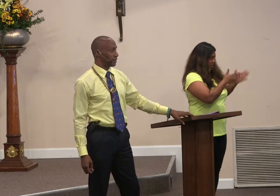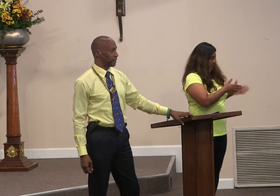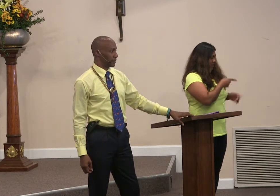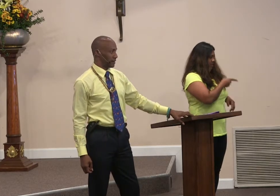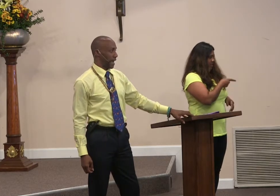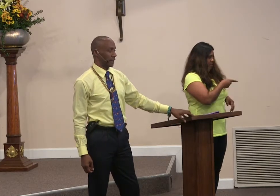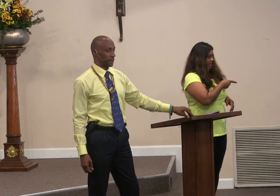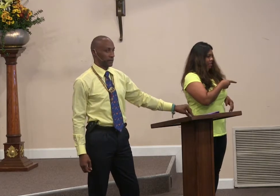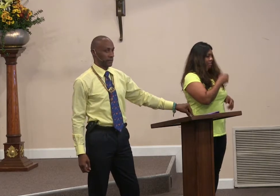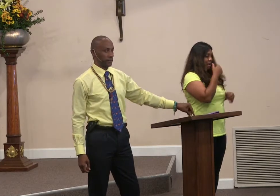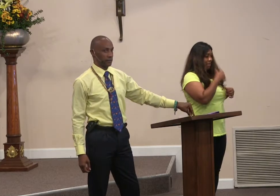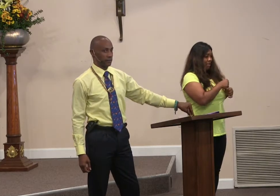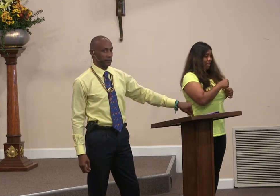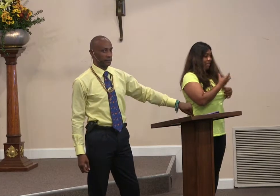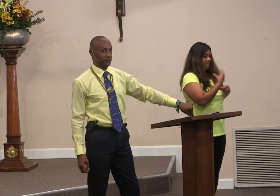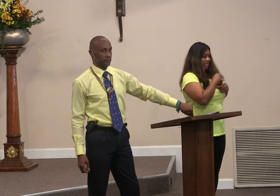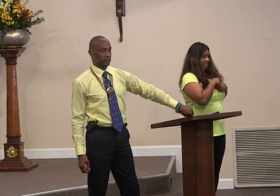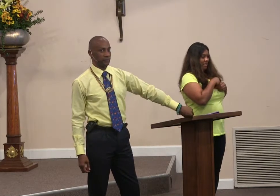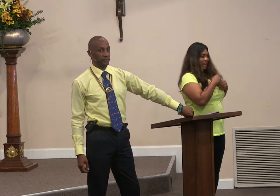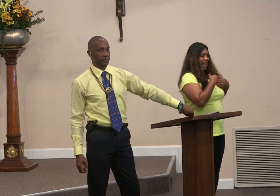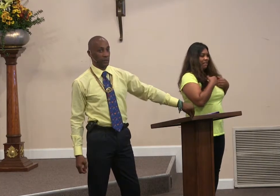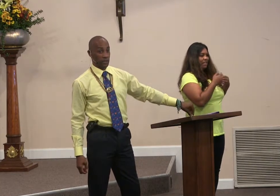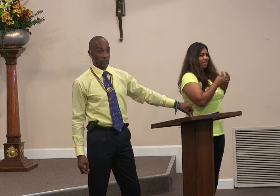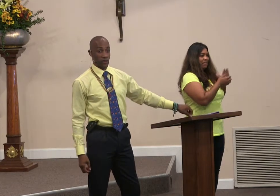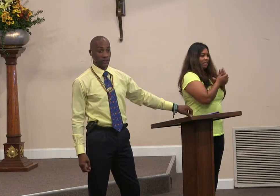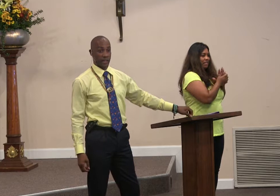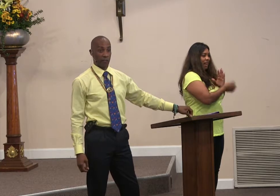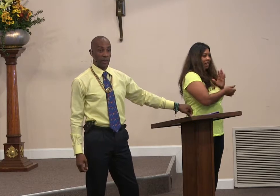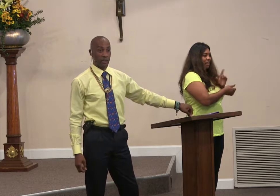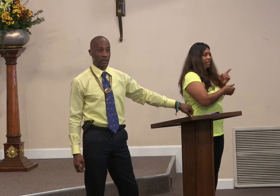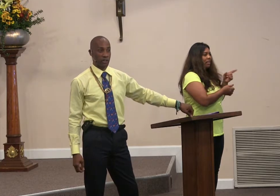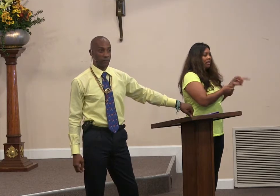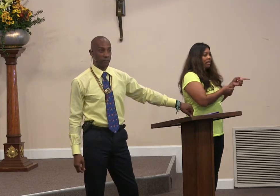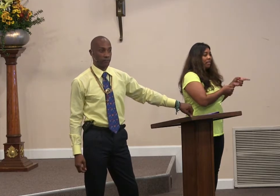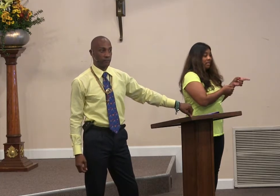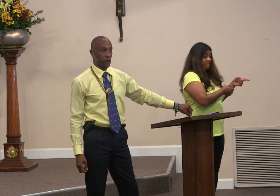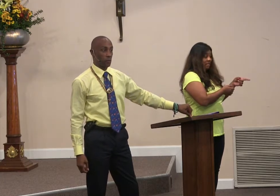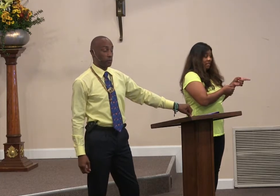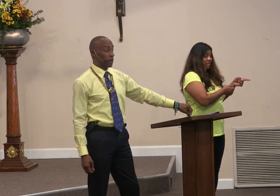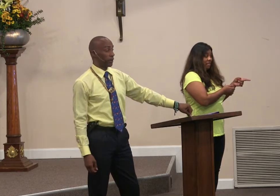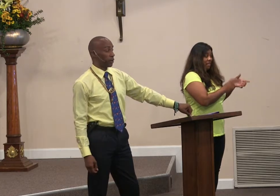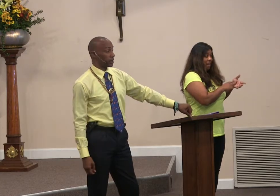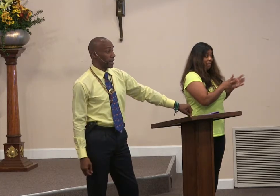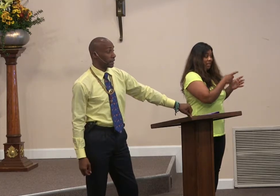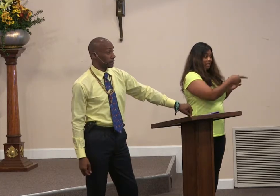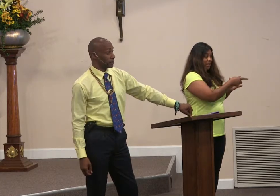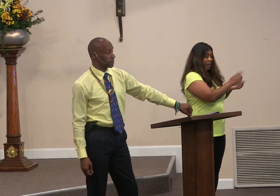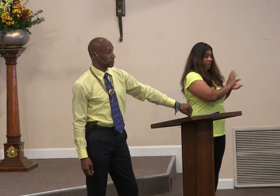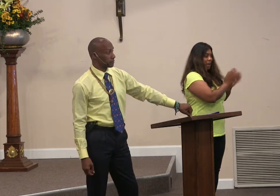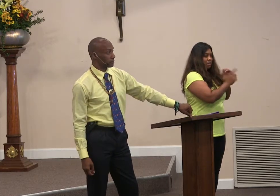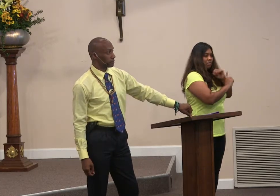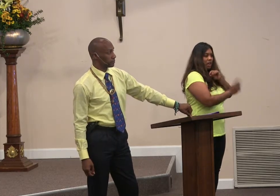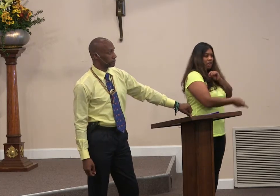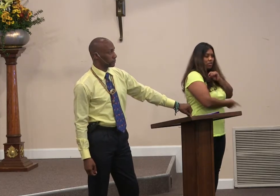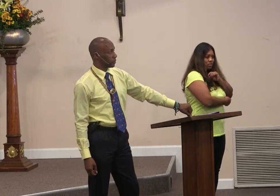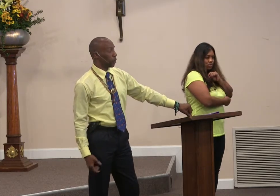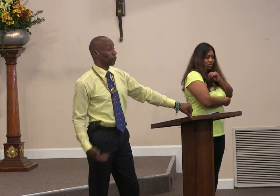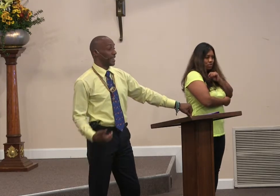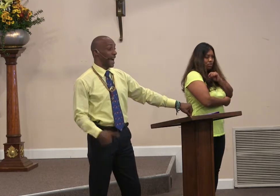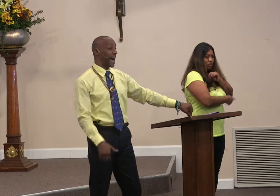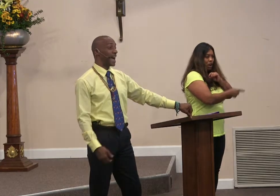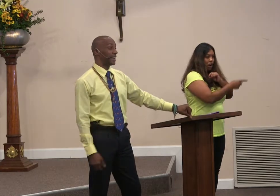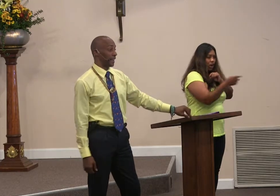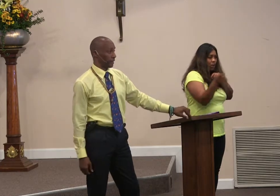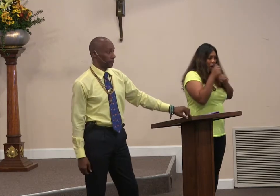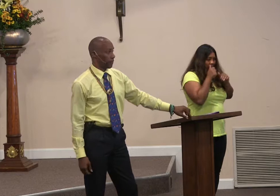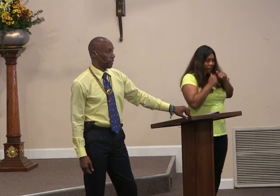buried the talent was the servant that got punished. Are we burying our talents? Are